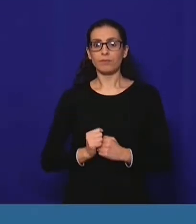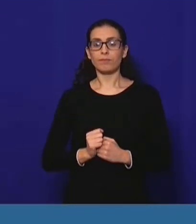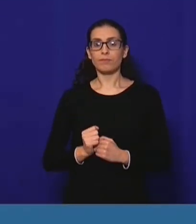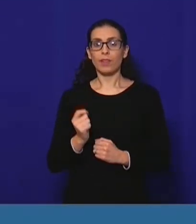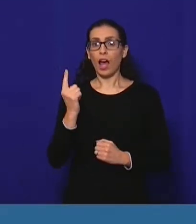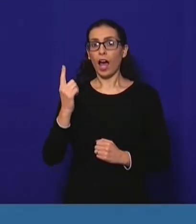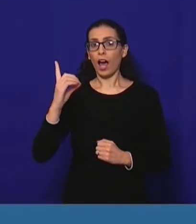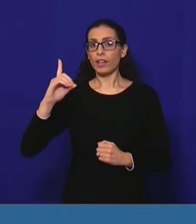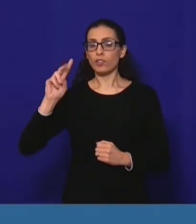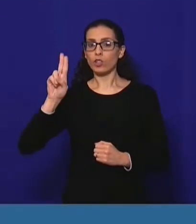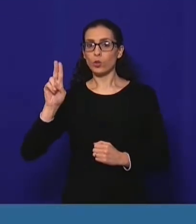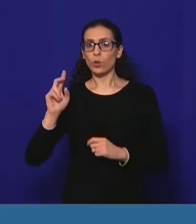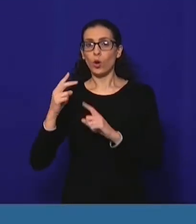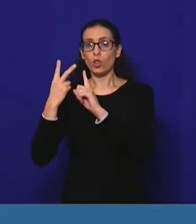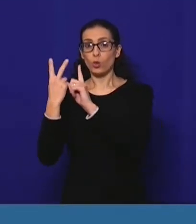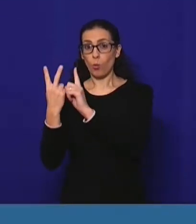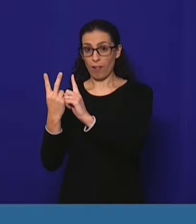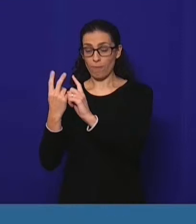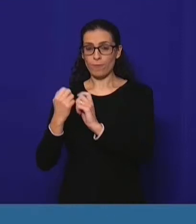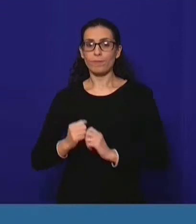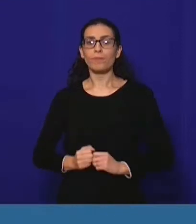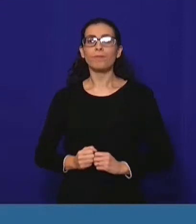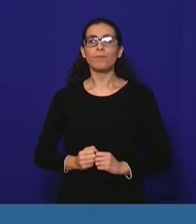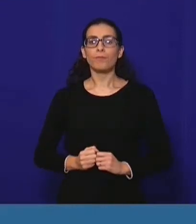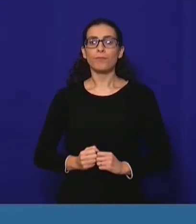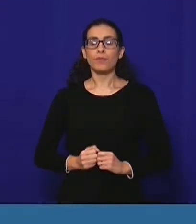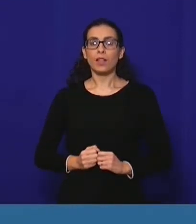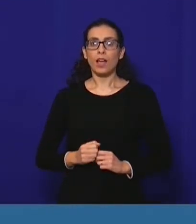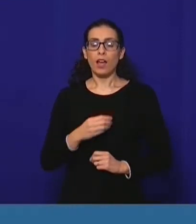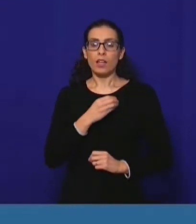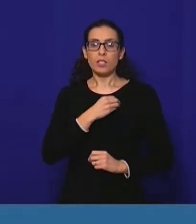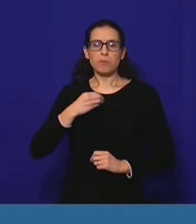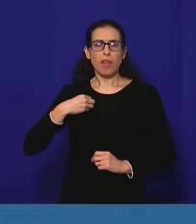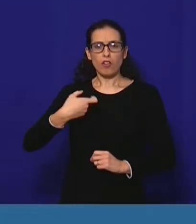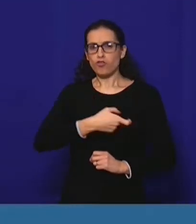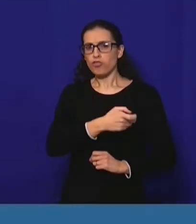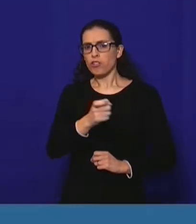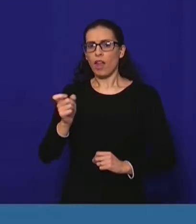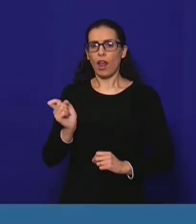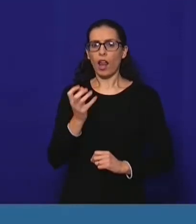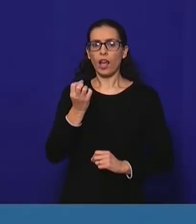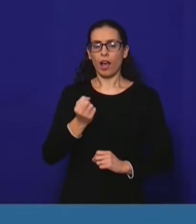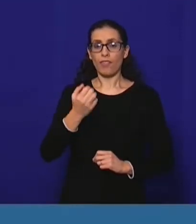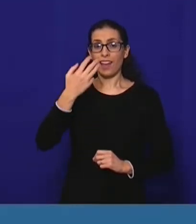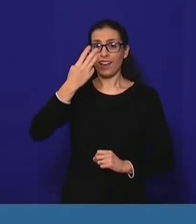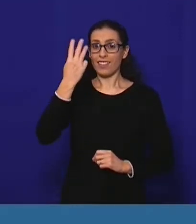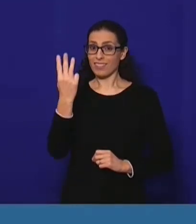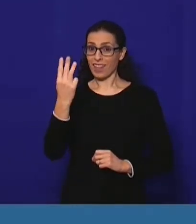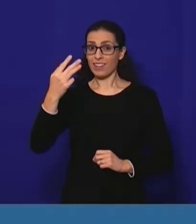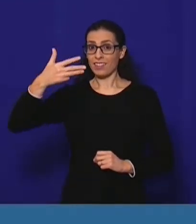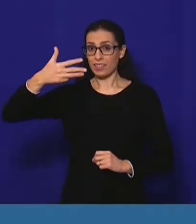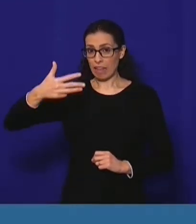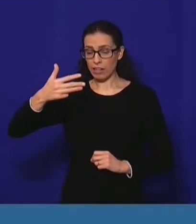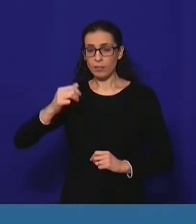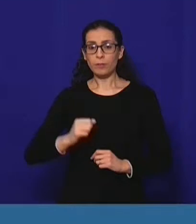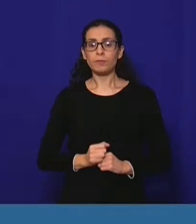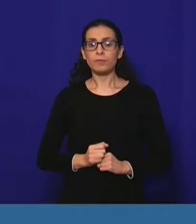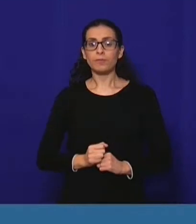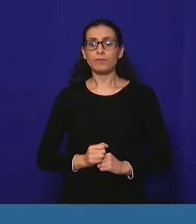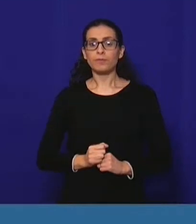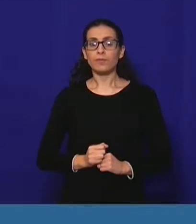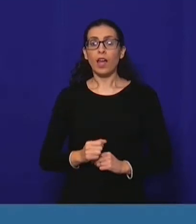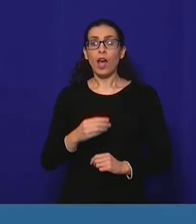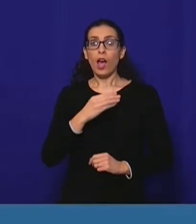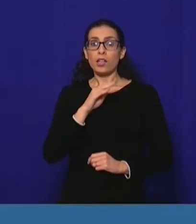Diseases Unit ta' Mater Dei għandna 12 persuna, fil-wards l-oħra f'Mater Dei hemm 39 persuna, Boffa